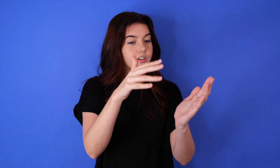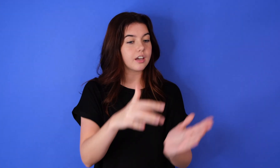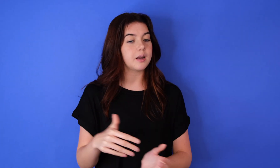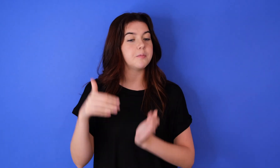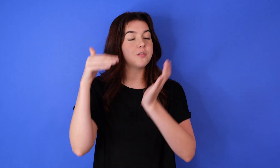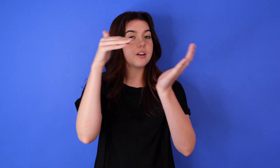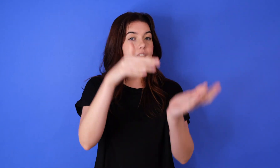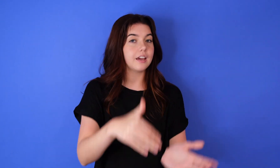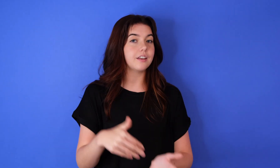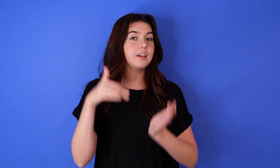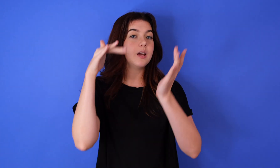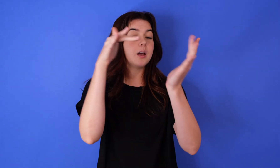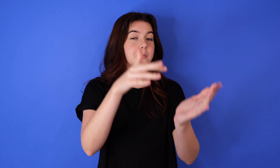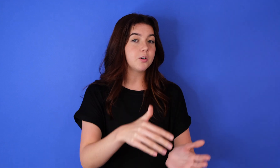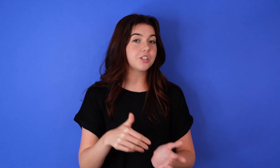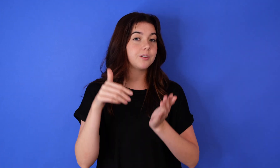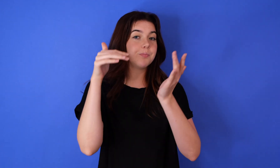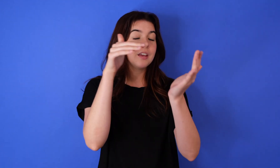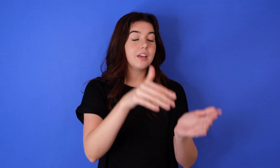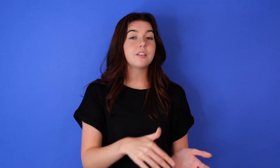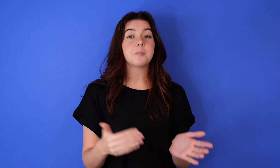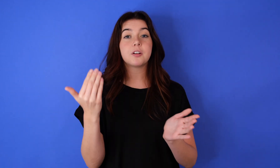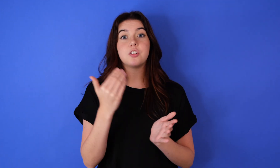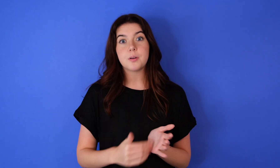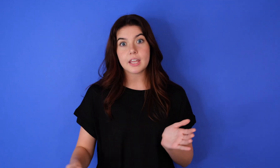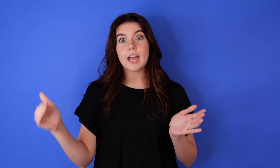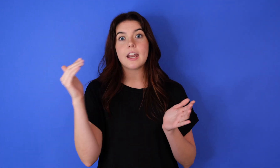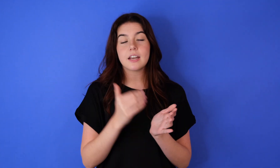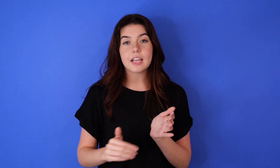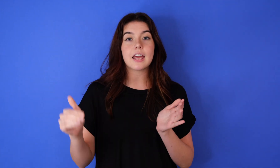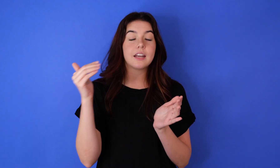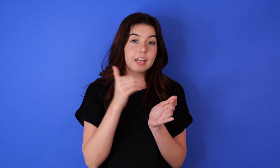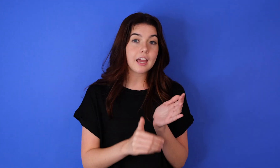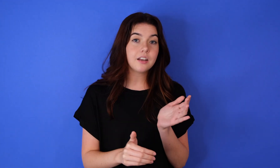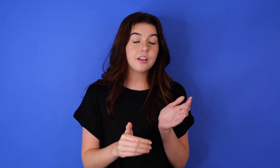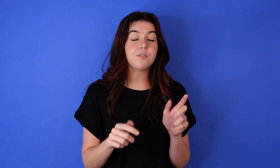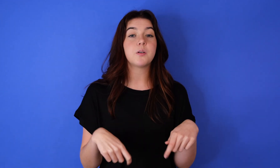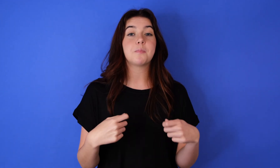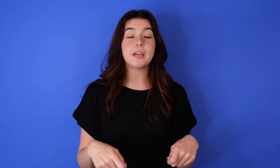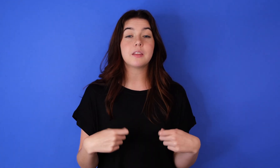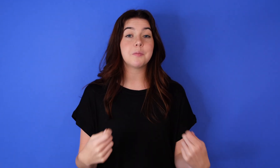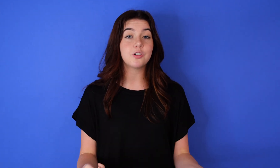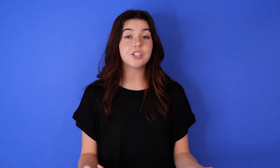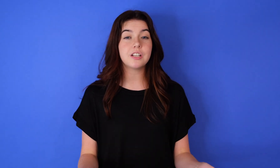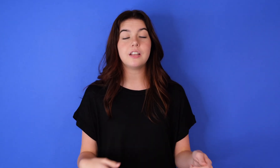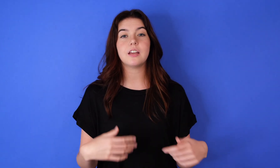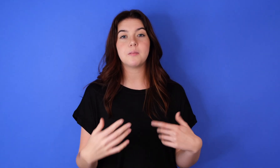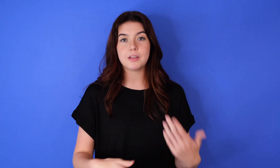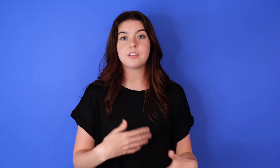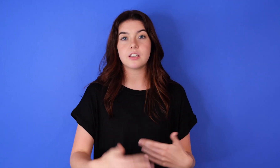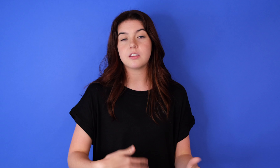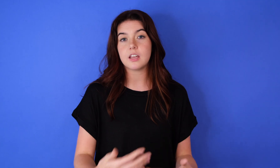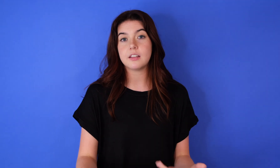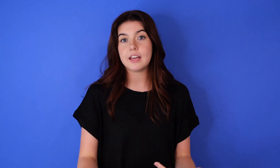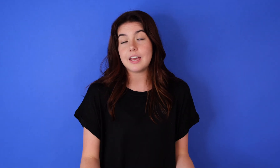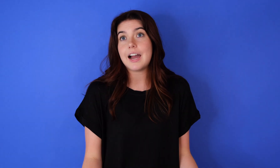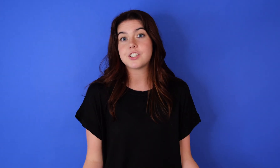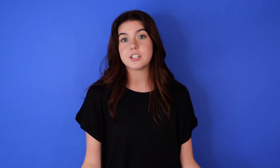kind of move your hand in a motion. Similar to again and again and again. If you repeat the motion, it means that the action is